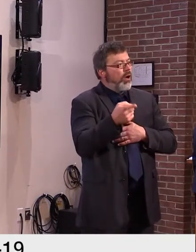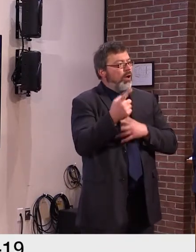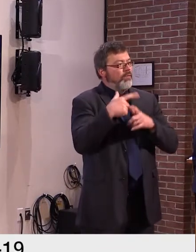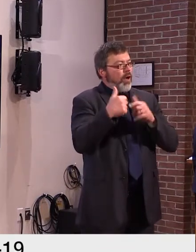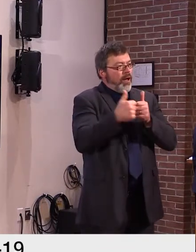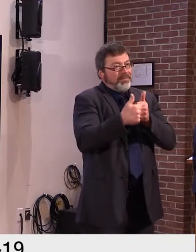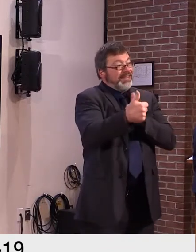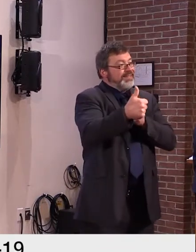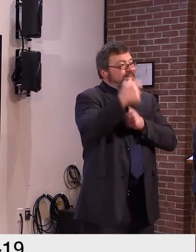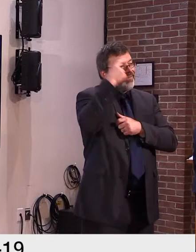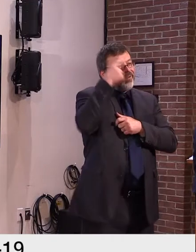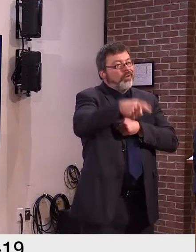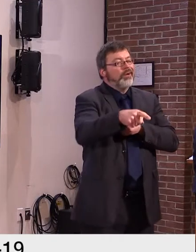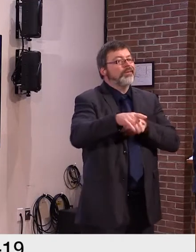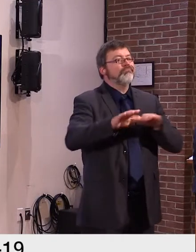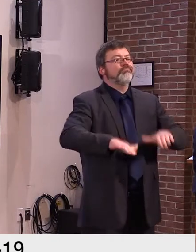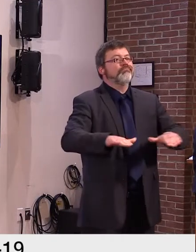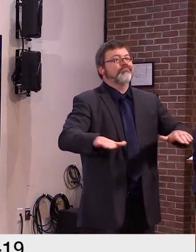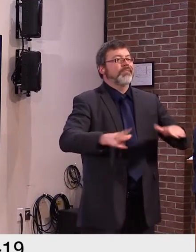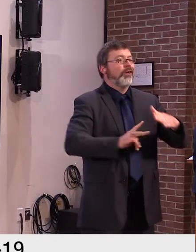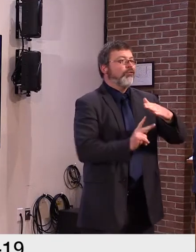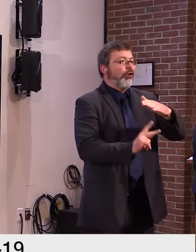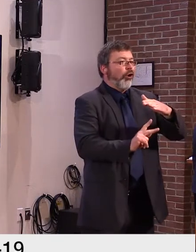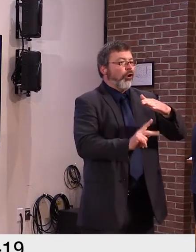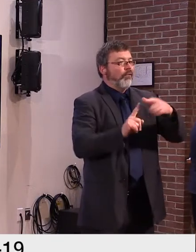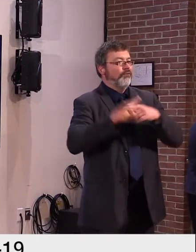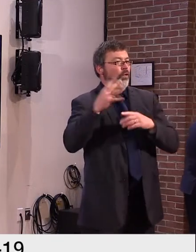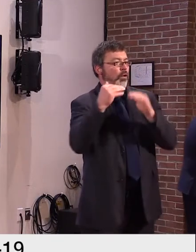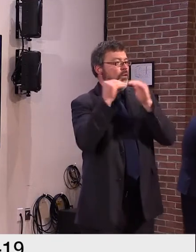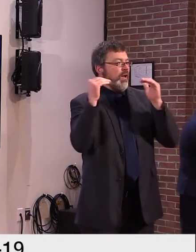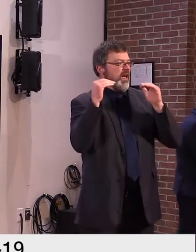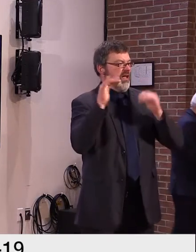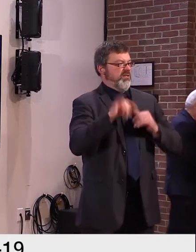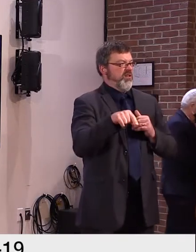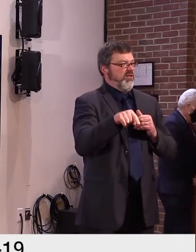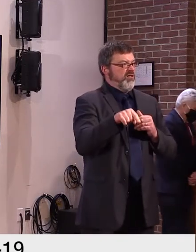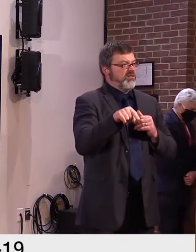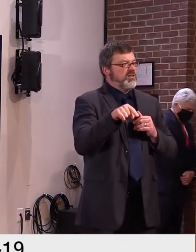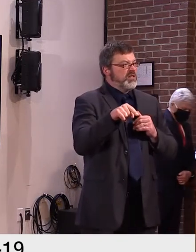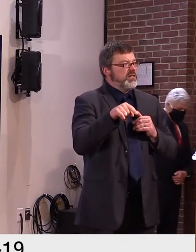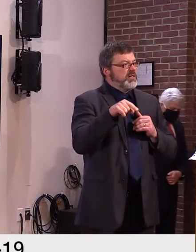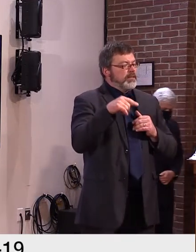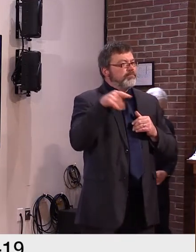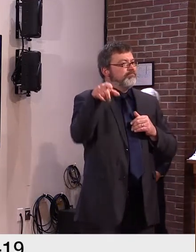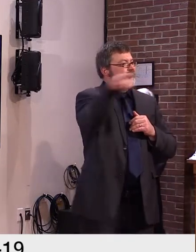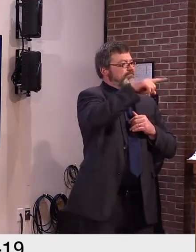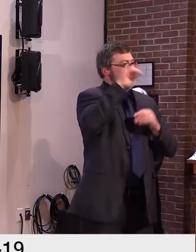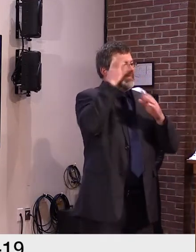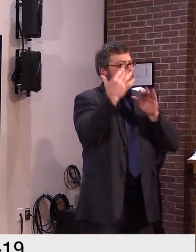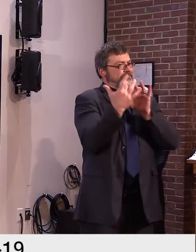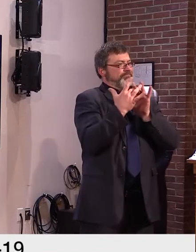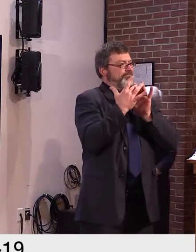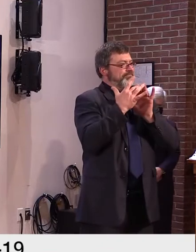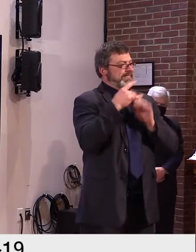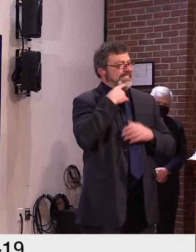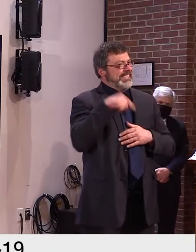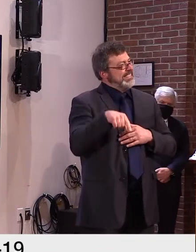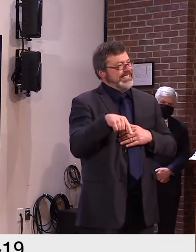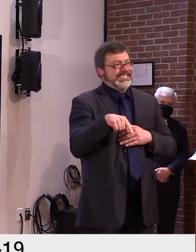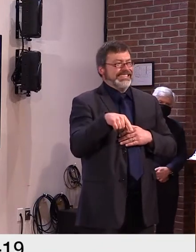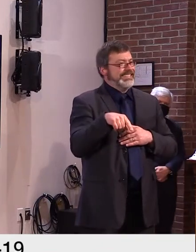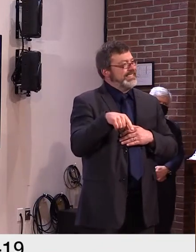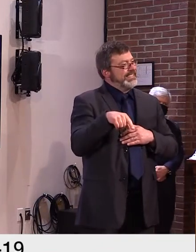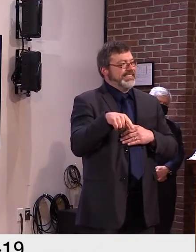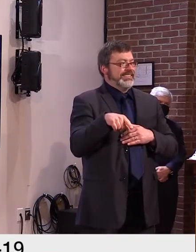5. Based on some feedback from the educators on the task force, we went ahead and expanded that distancing to include grade